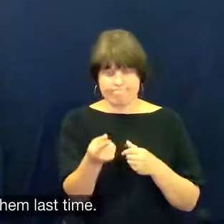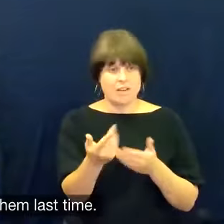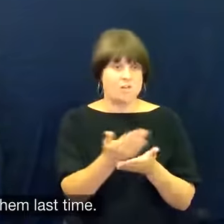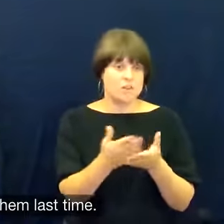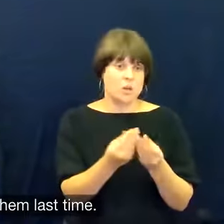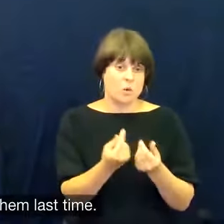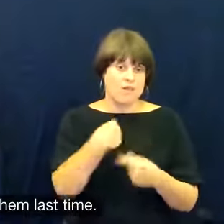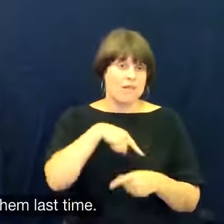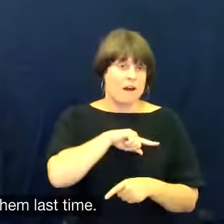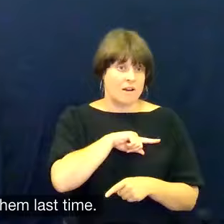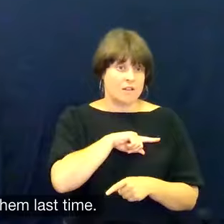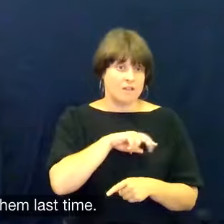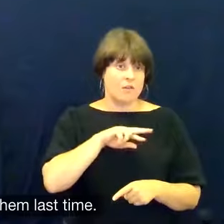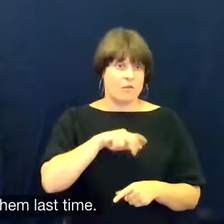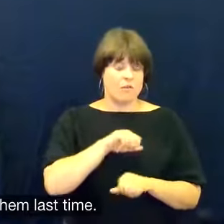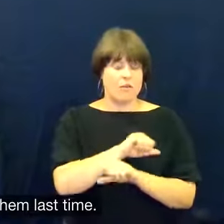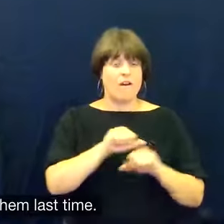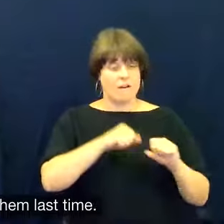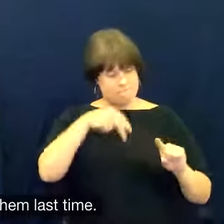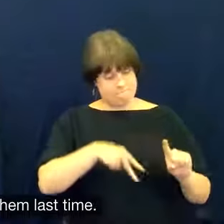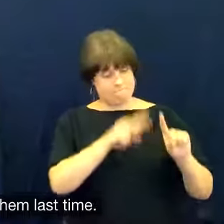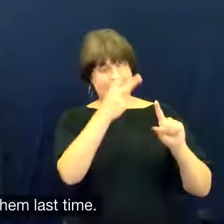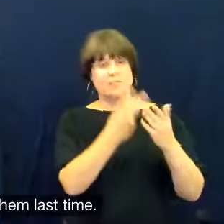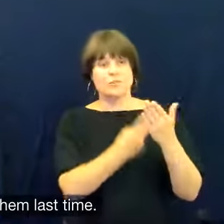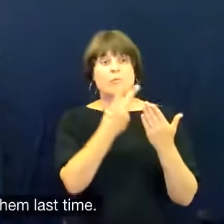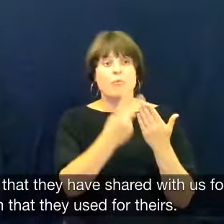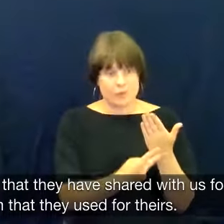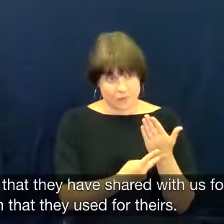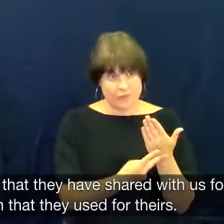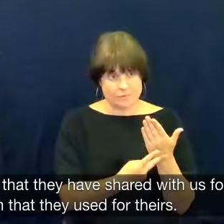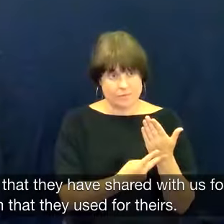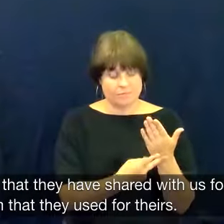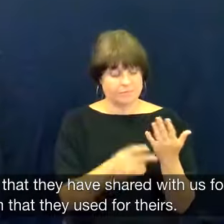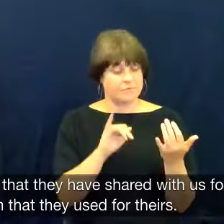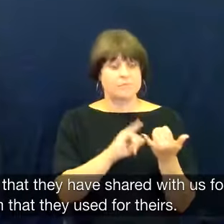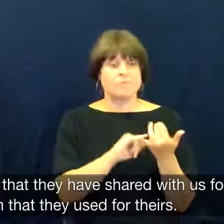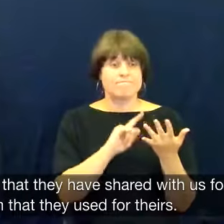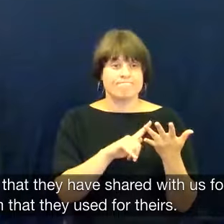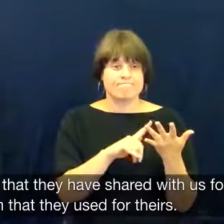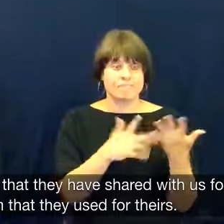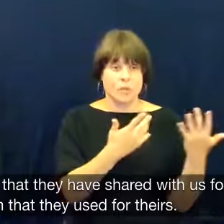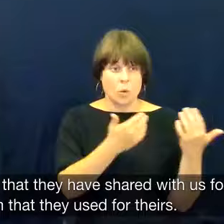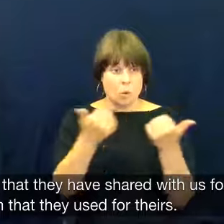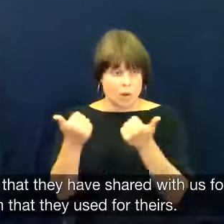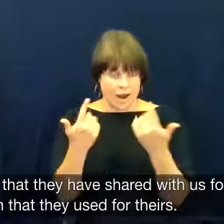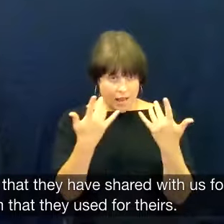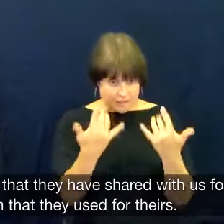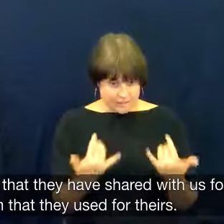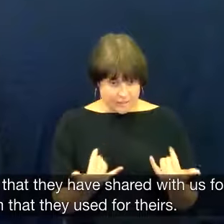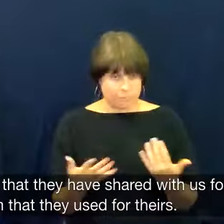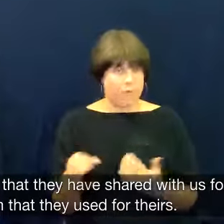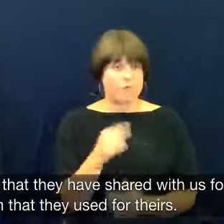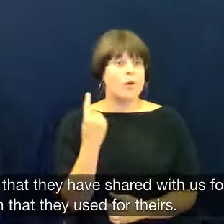our mentoring program that they used for theirs. And so the wellness assessment has come from Blind Citizens